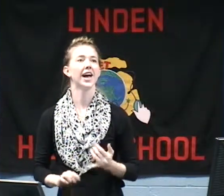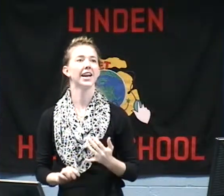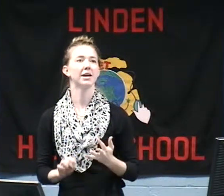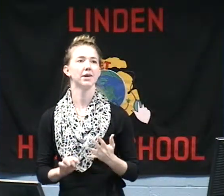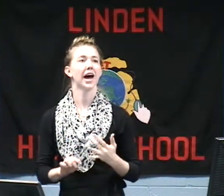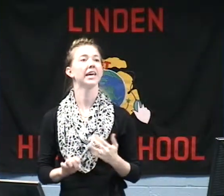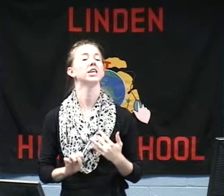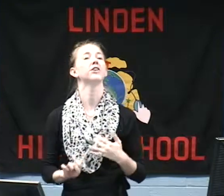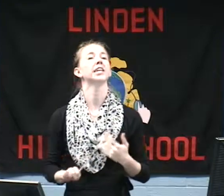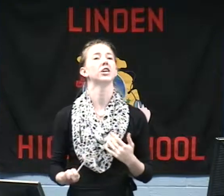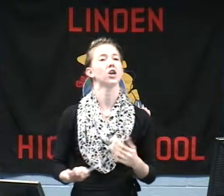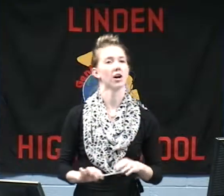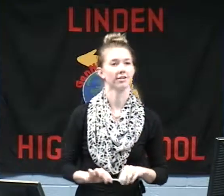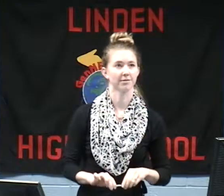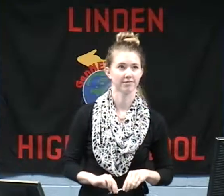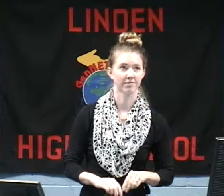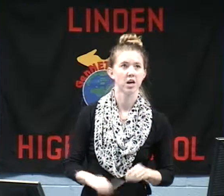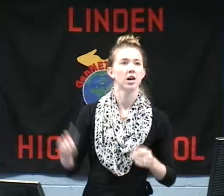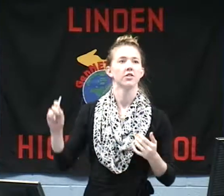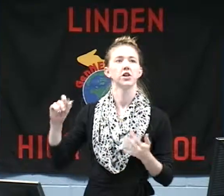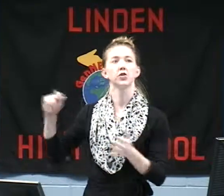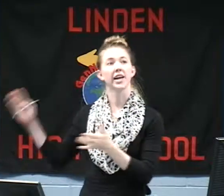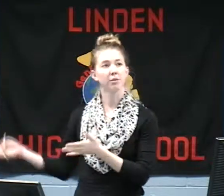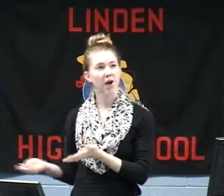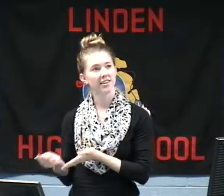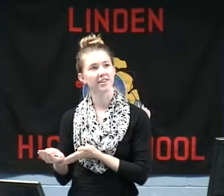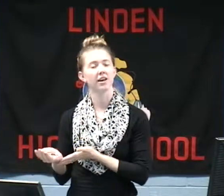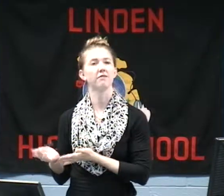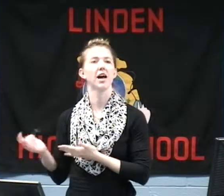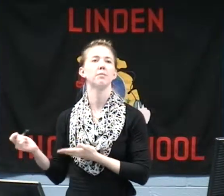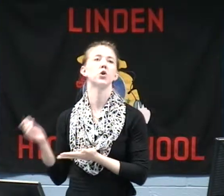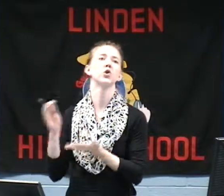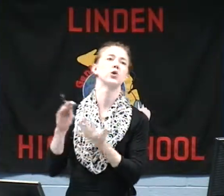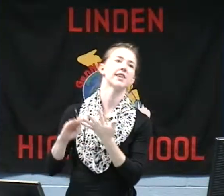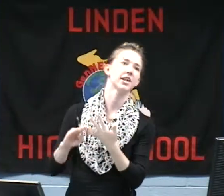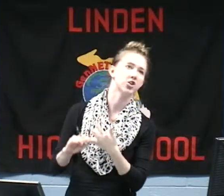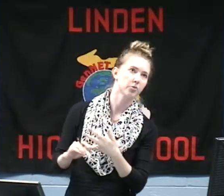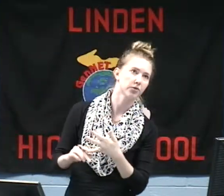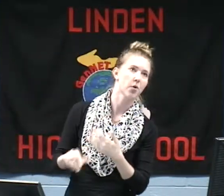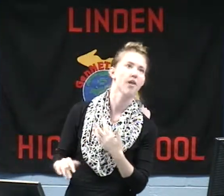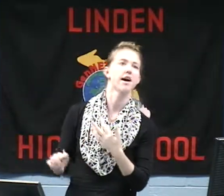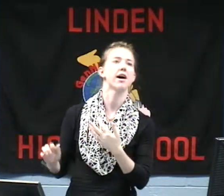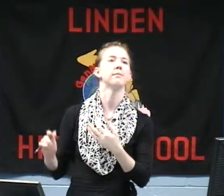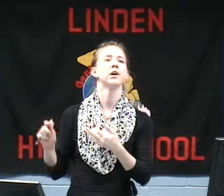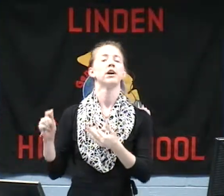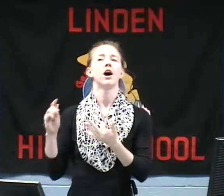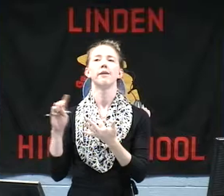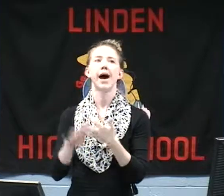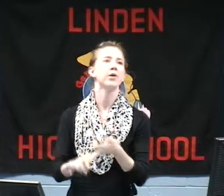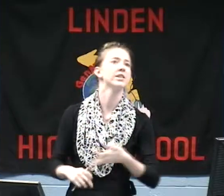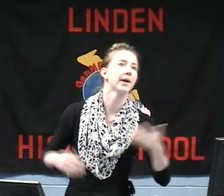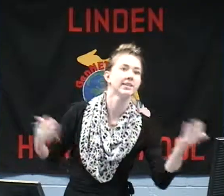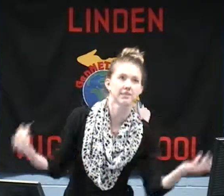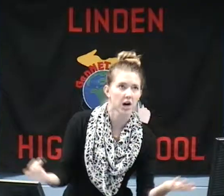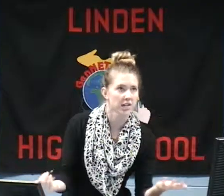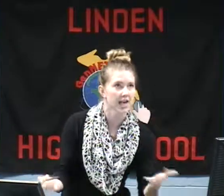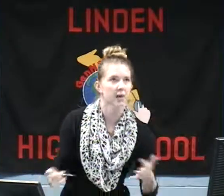Ariana and Micaiah, hearing ear dogs. The training process of them, who is eligible for them, how expensive are they, what are